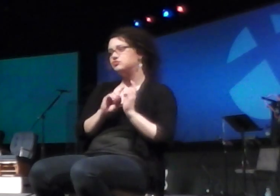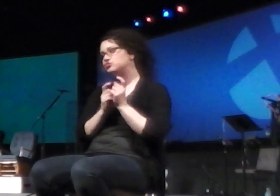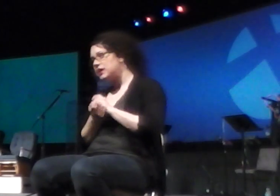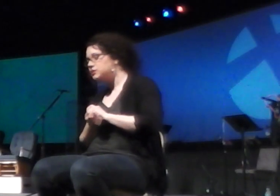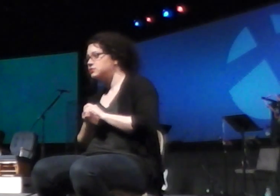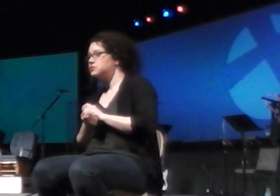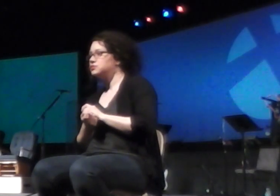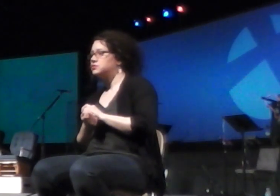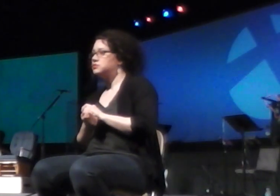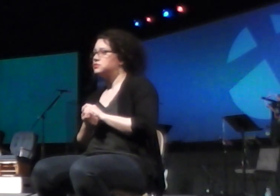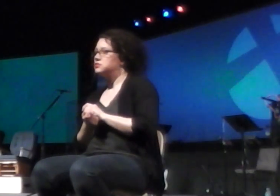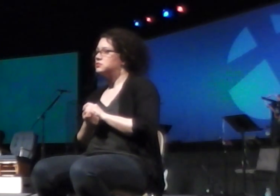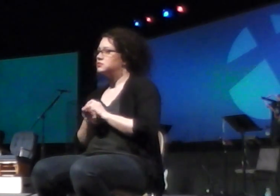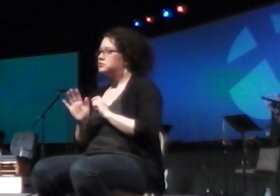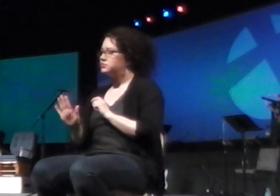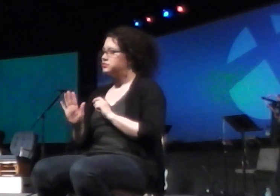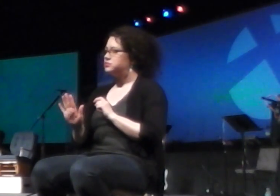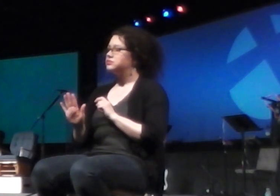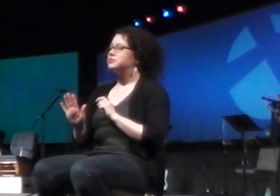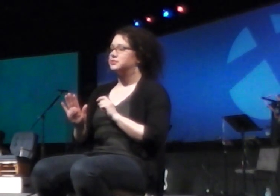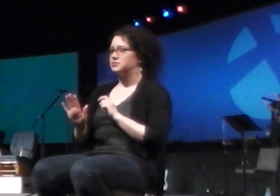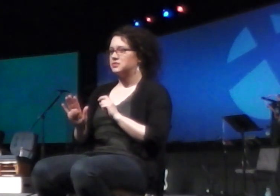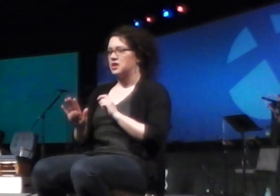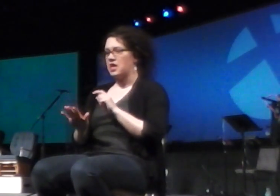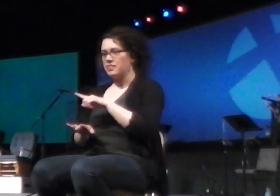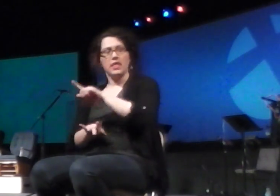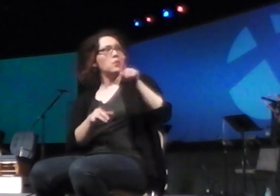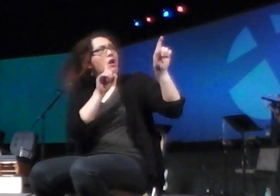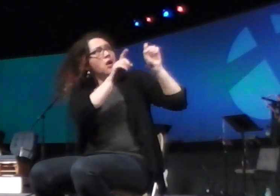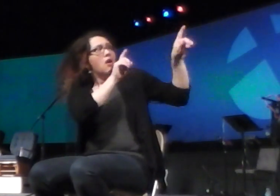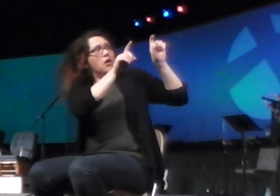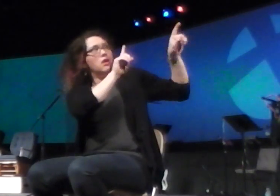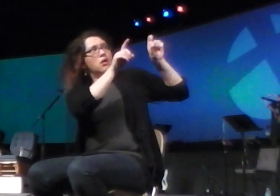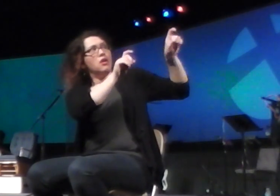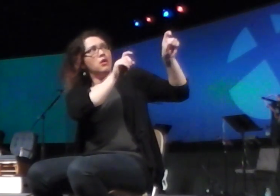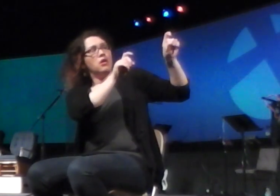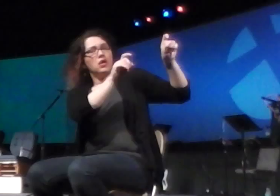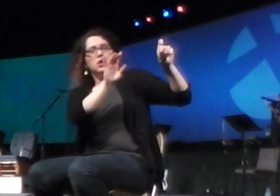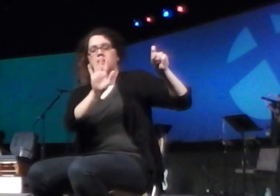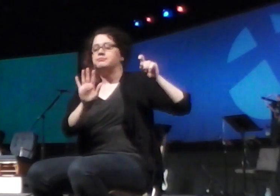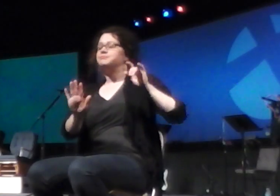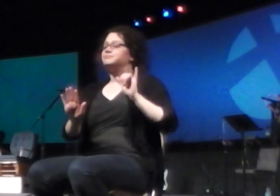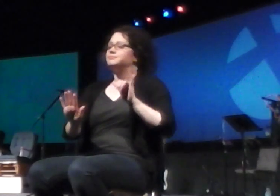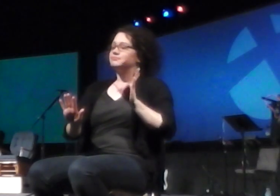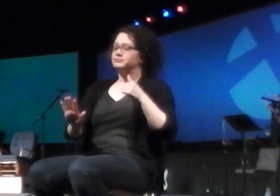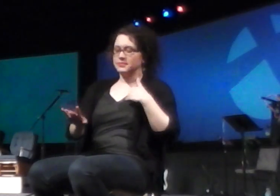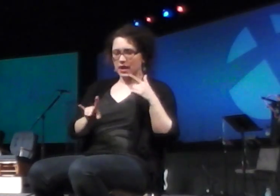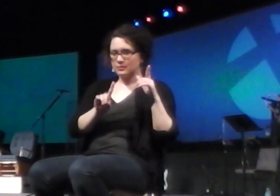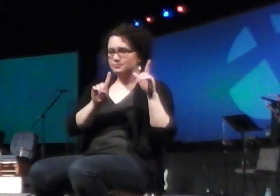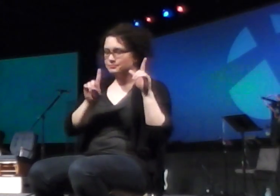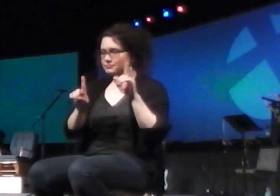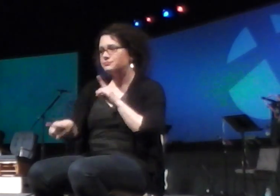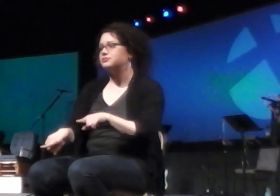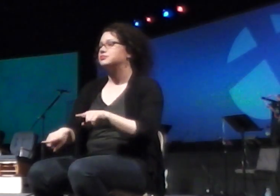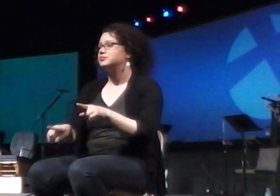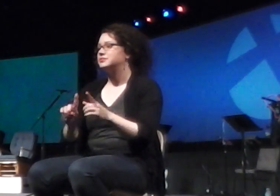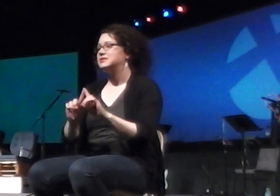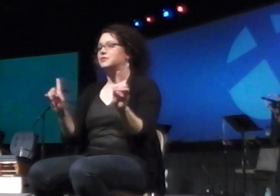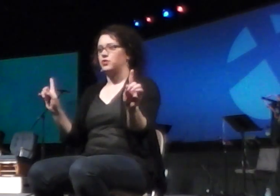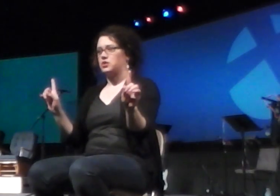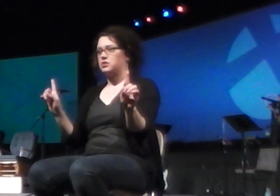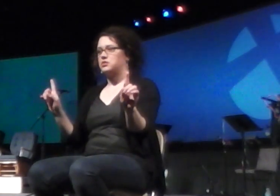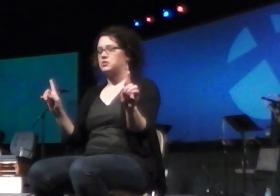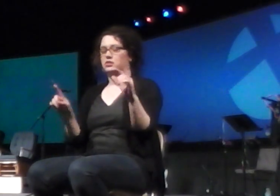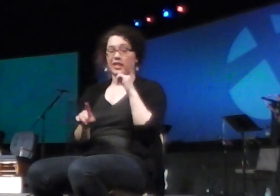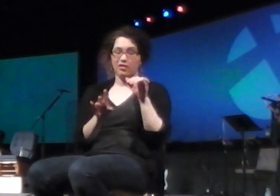when I realized those were the questions they were asking, that's what they were trying to get at. And I began to answer those questions differently. But a lot of times I think